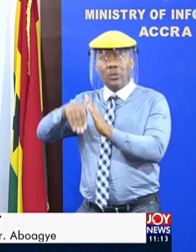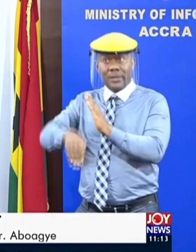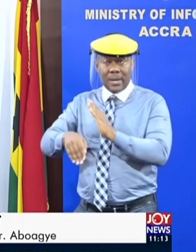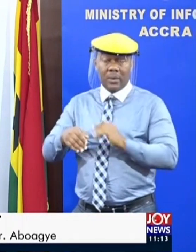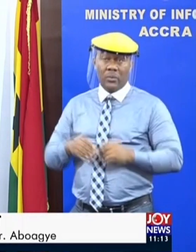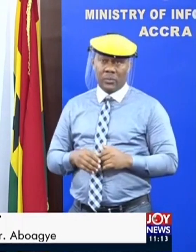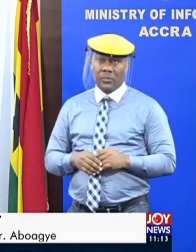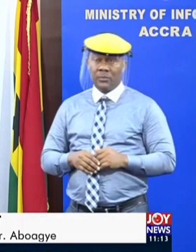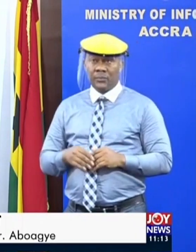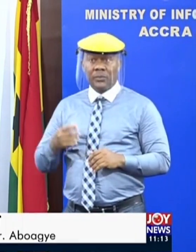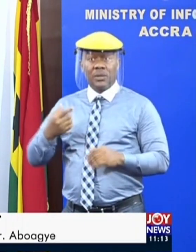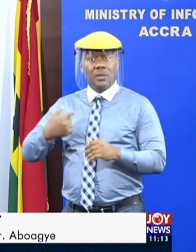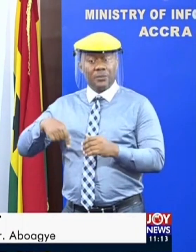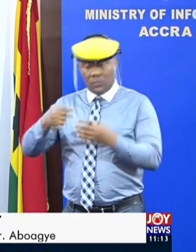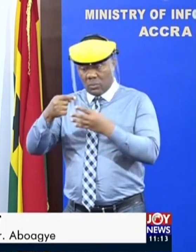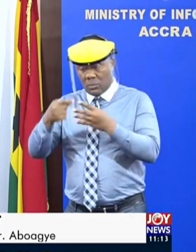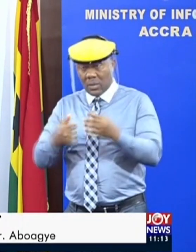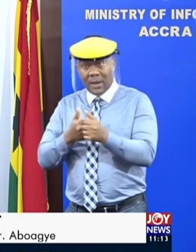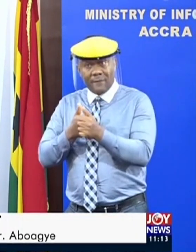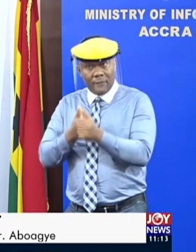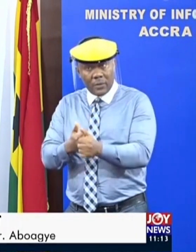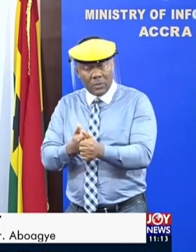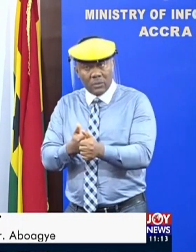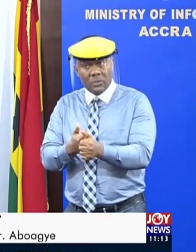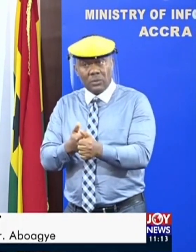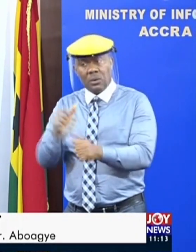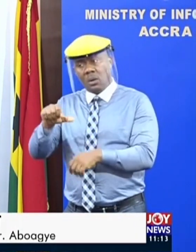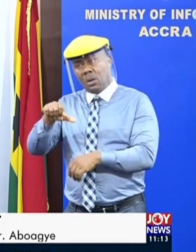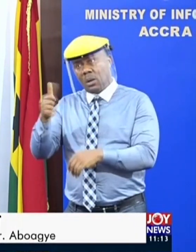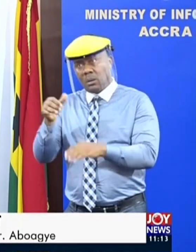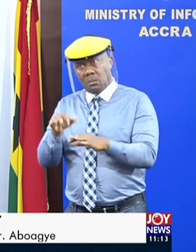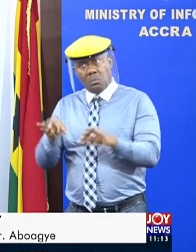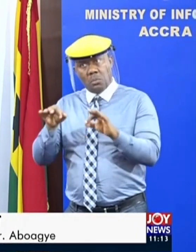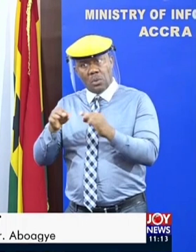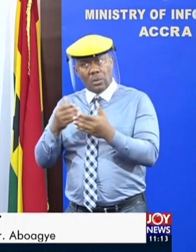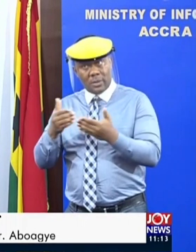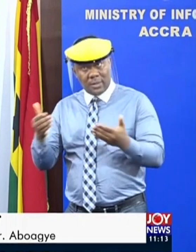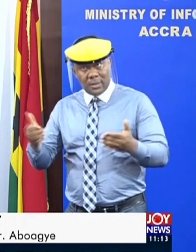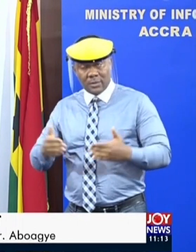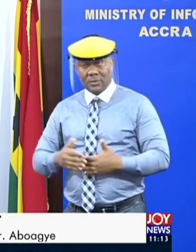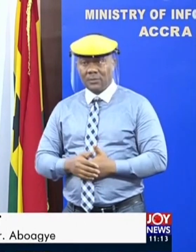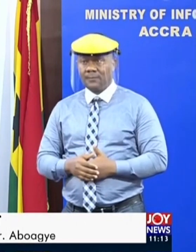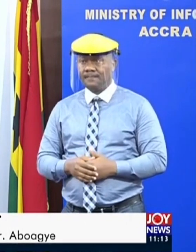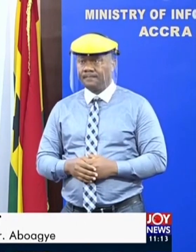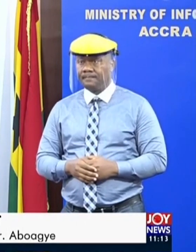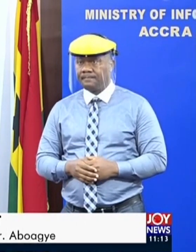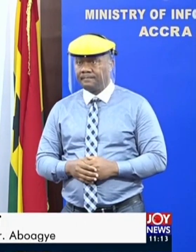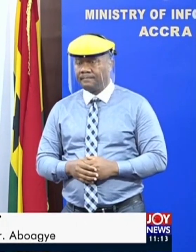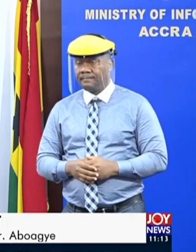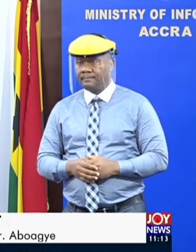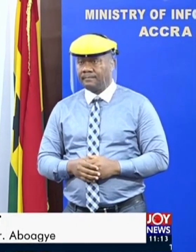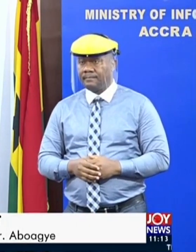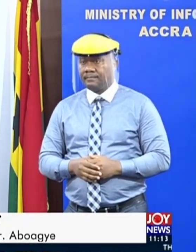protocols and social distancing and other things that we are all doing.